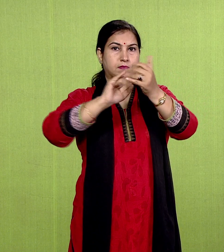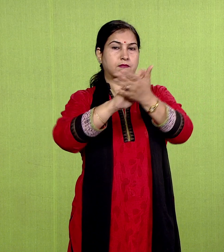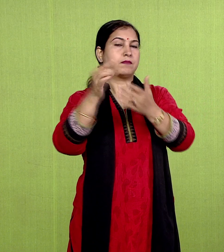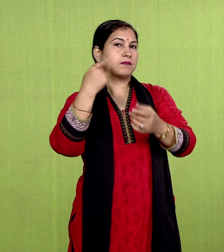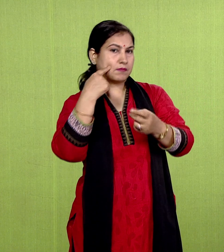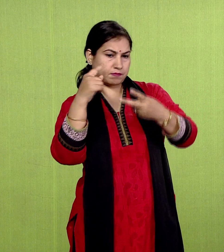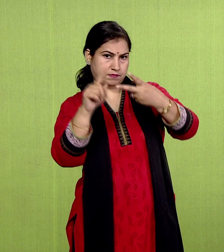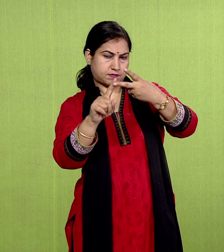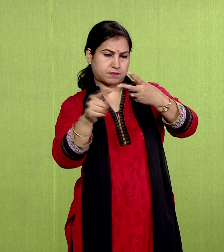and Videha.